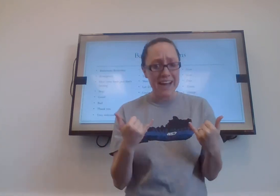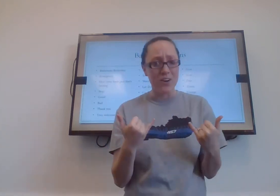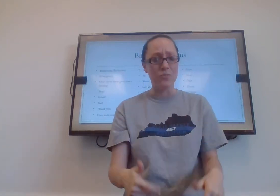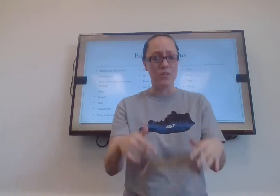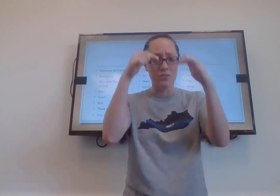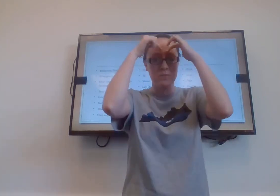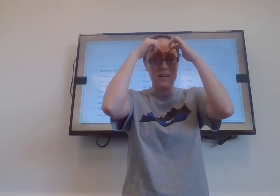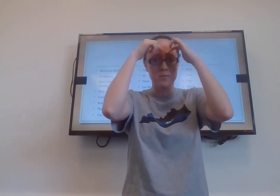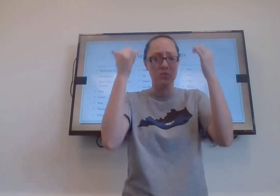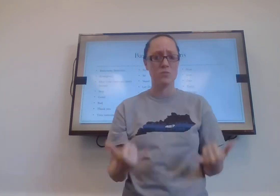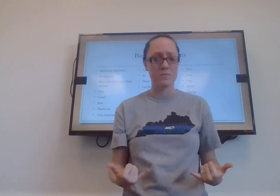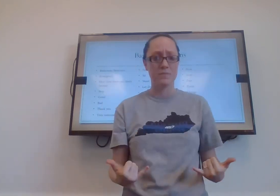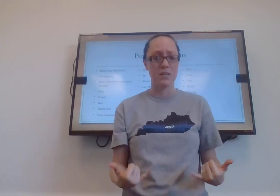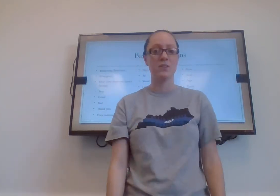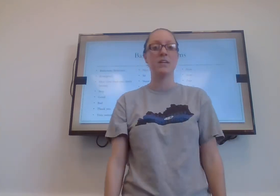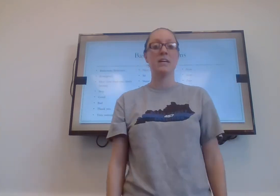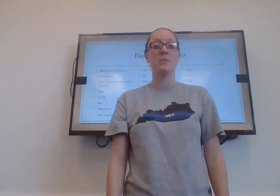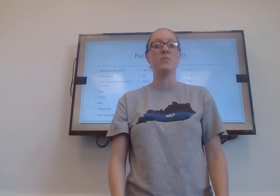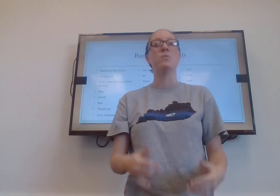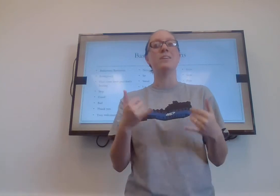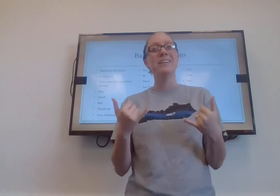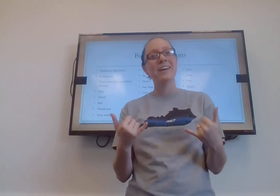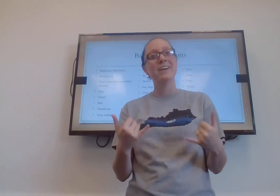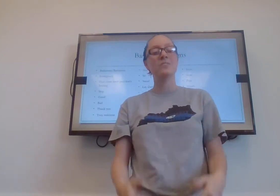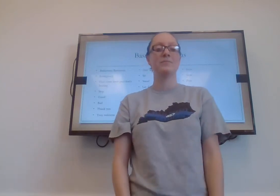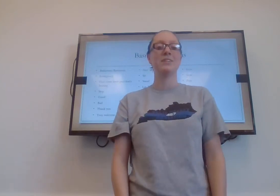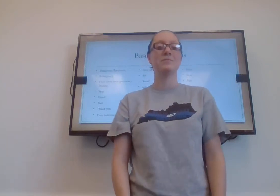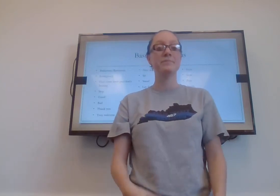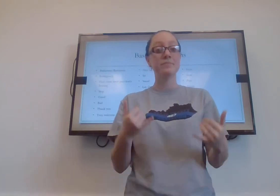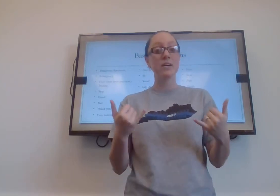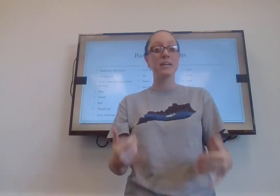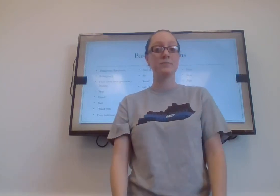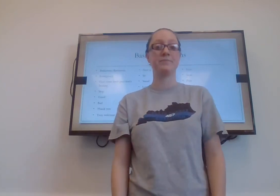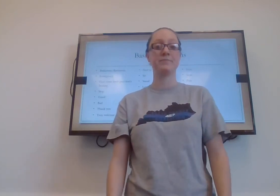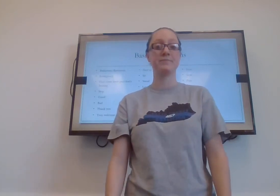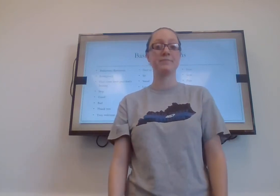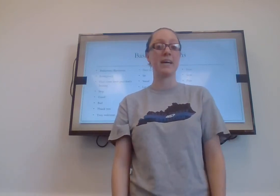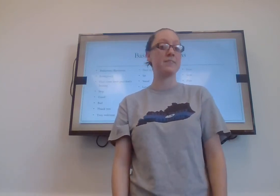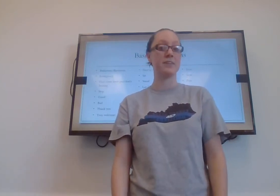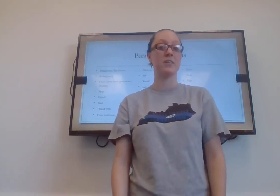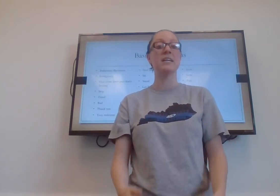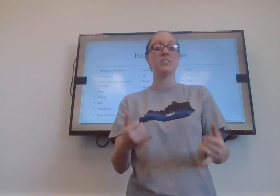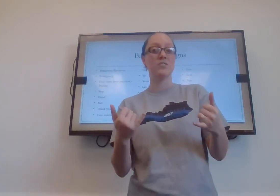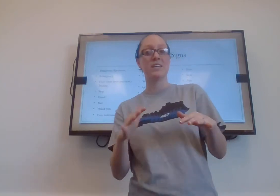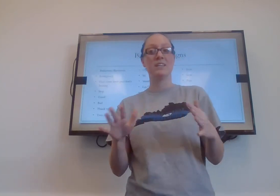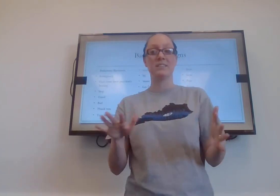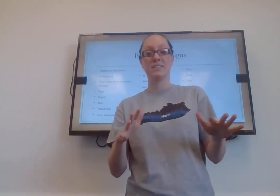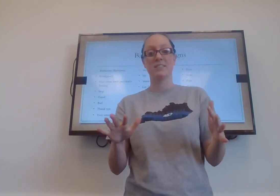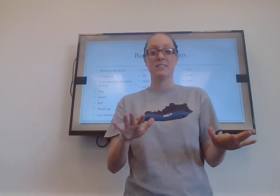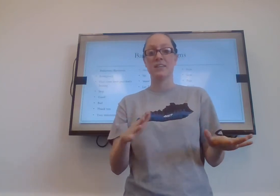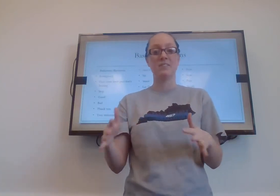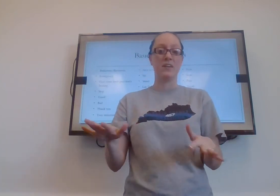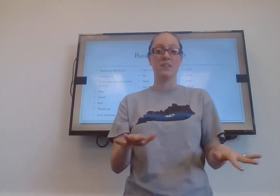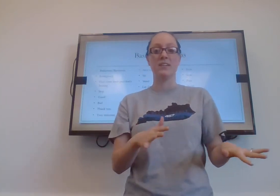now, eyebrows, if you want now, right now, kind of deal. So it can